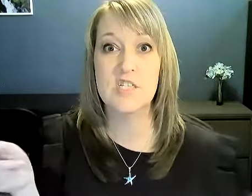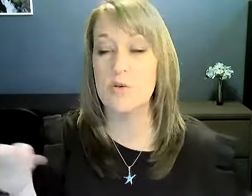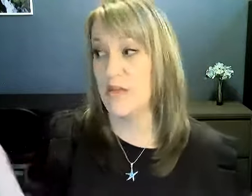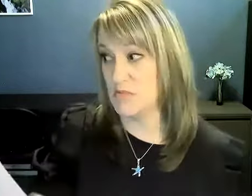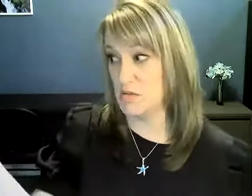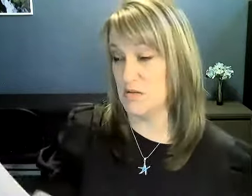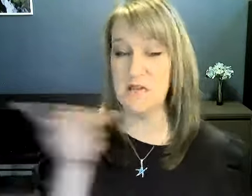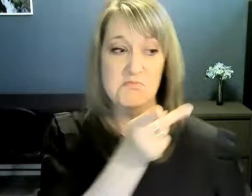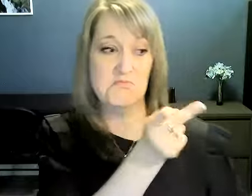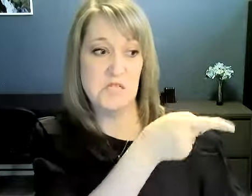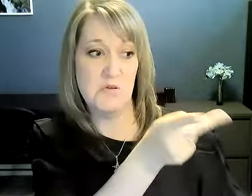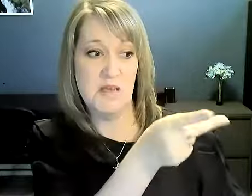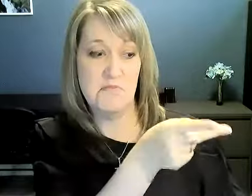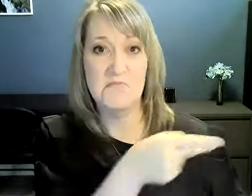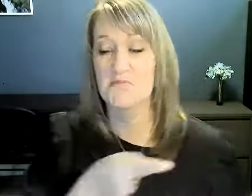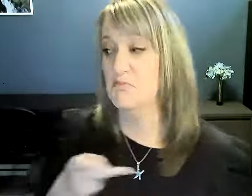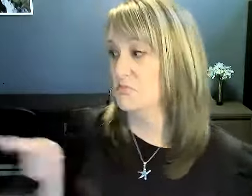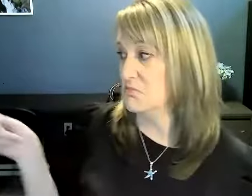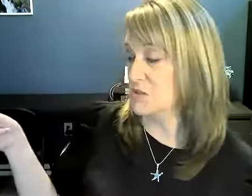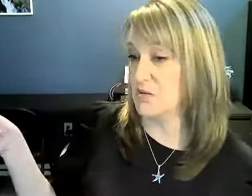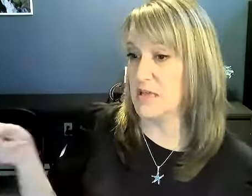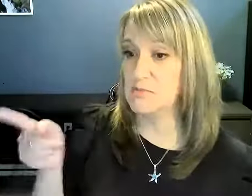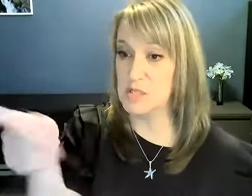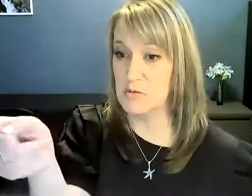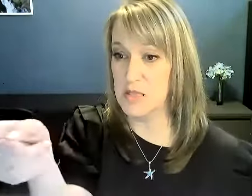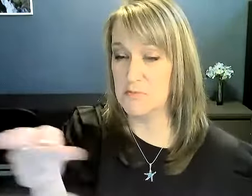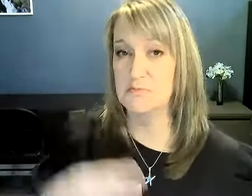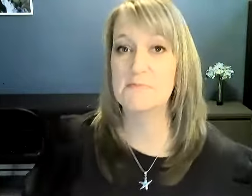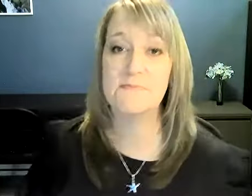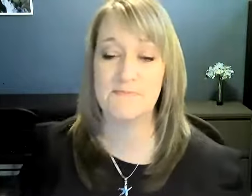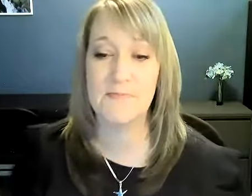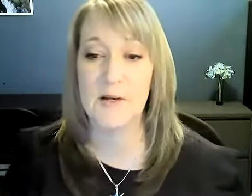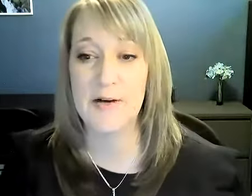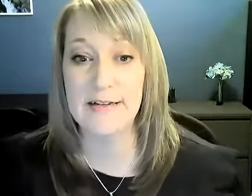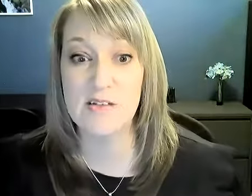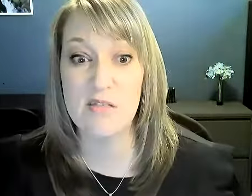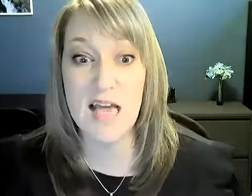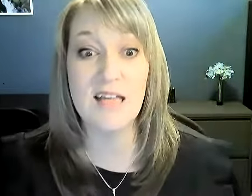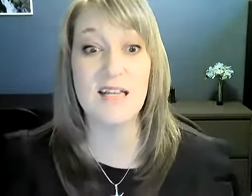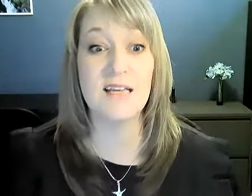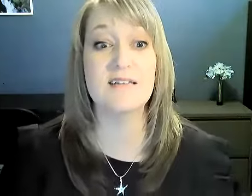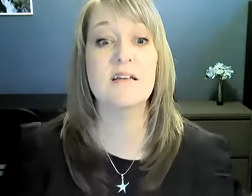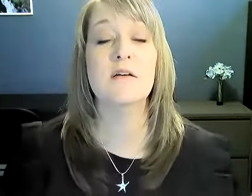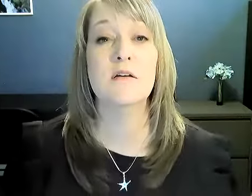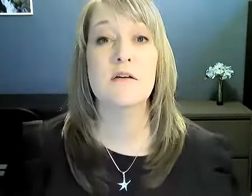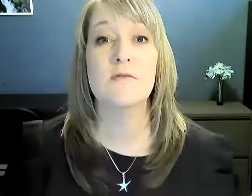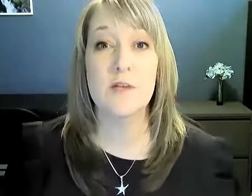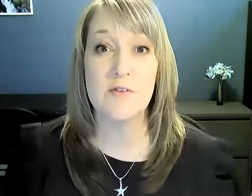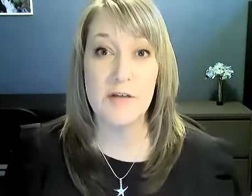Two of them, two of them, two of them, two of them, two of them. All right, so that is video